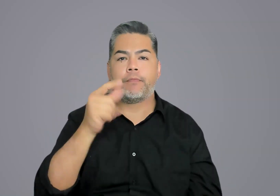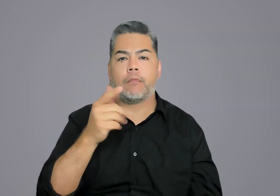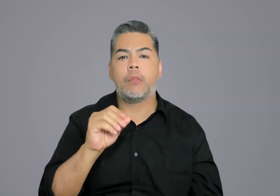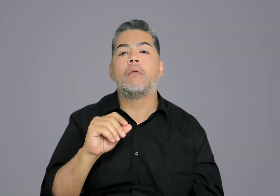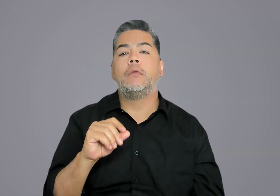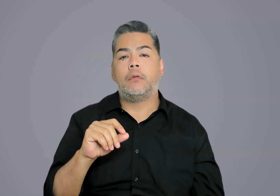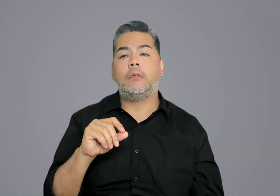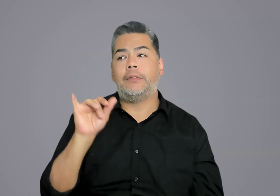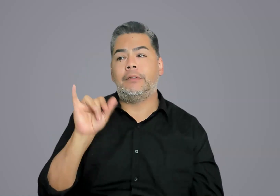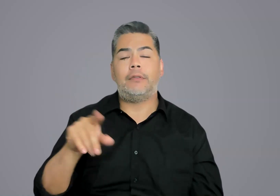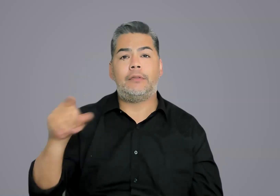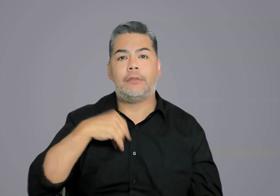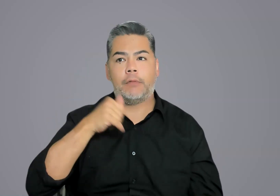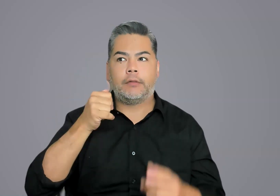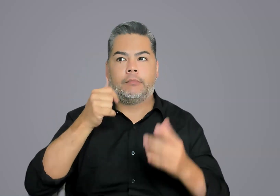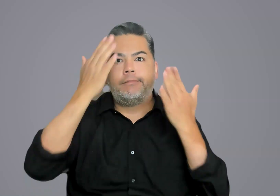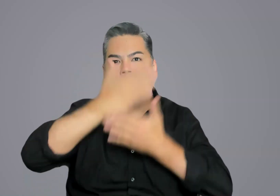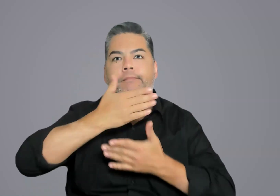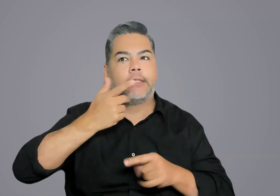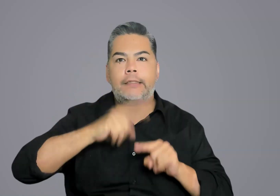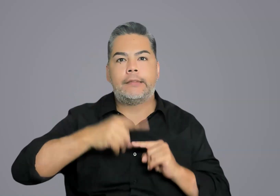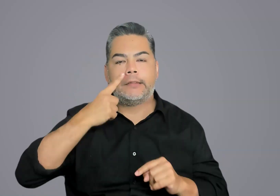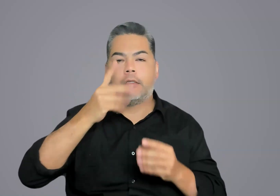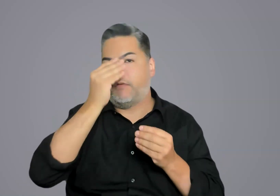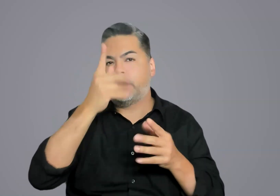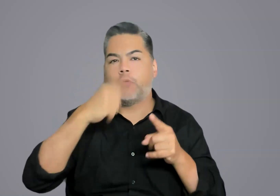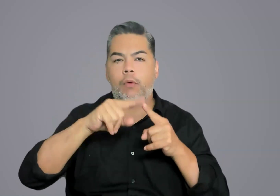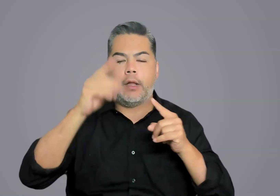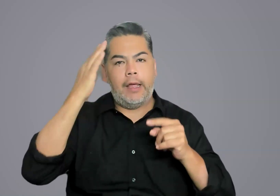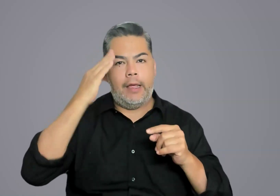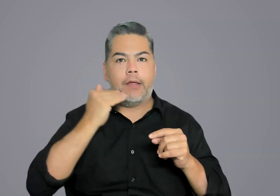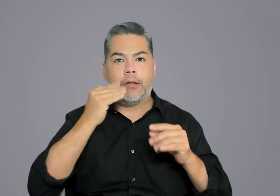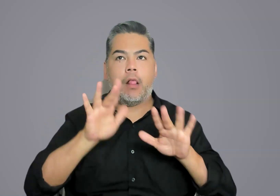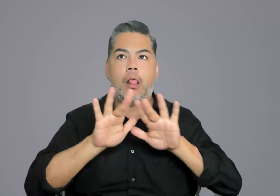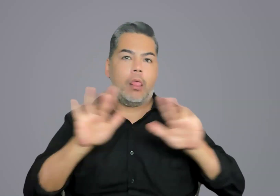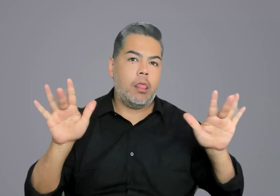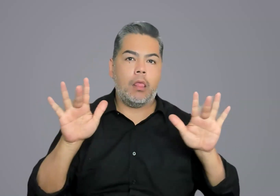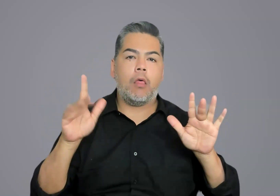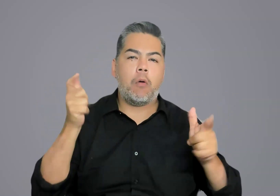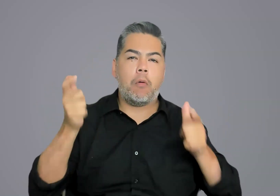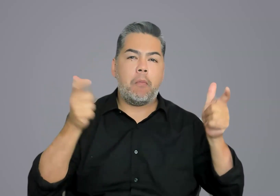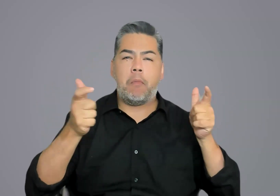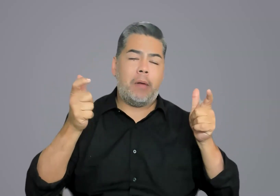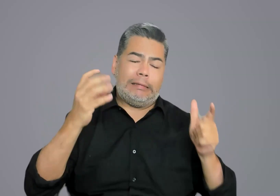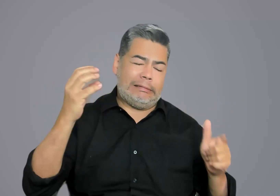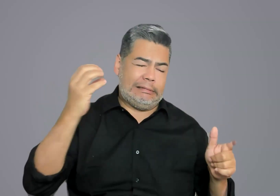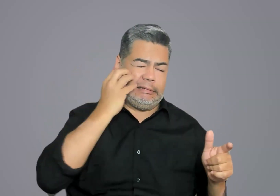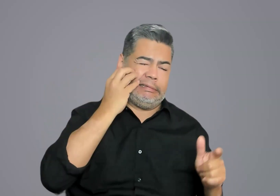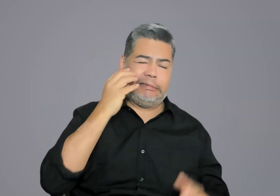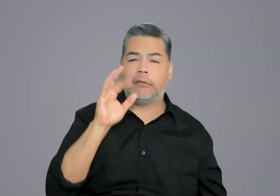likely is invisible information to me. So when a heading is missing or it's just big, bold, fancy font, that's not a real